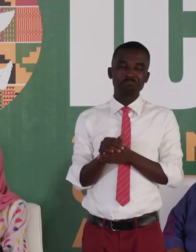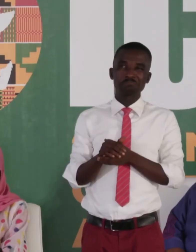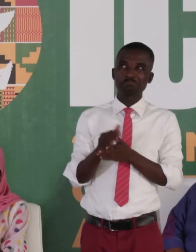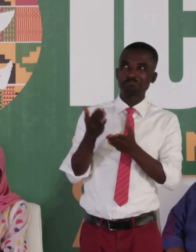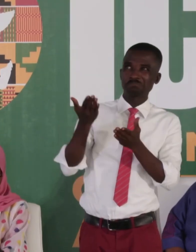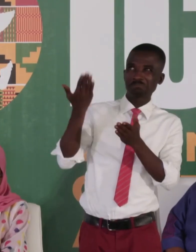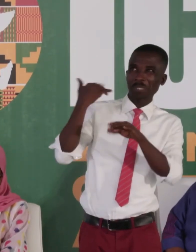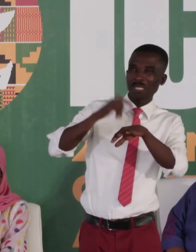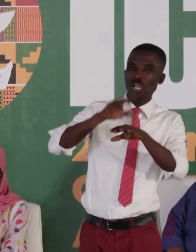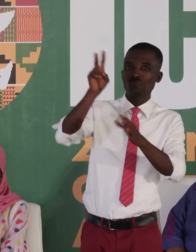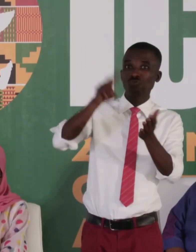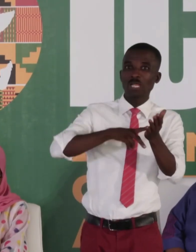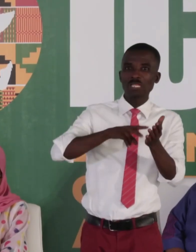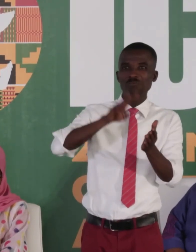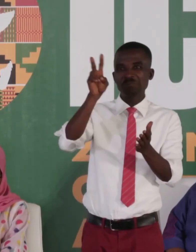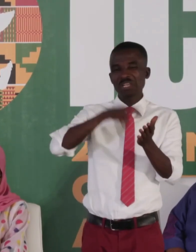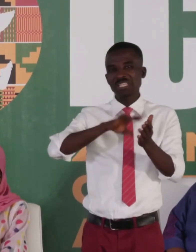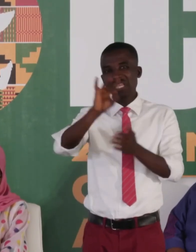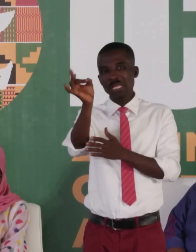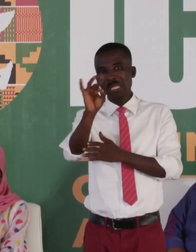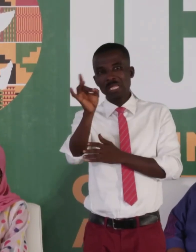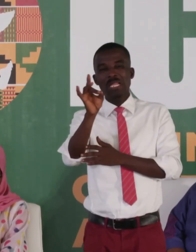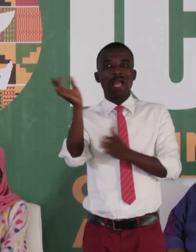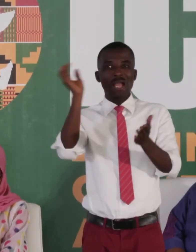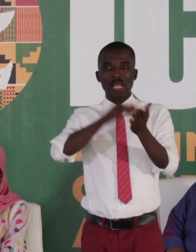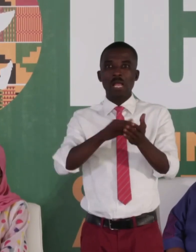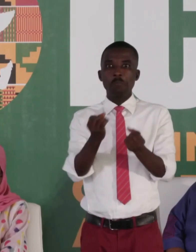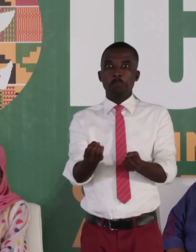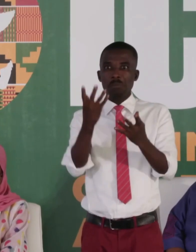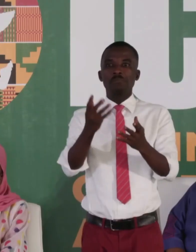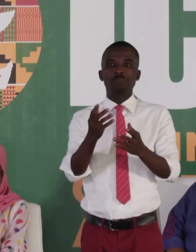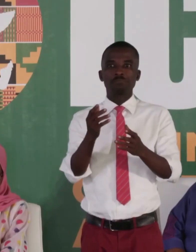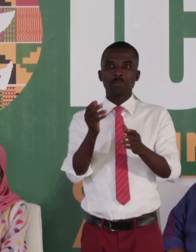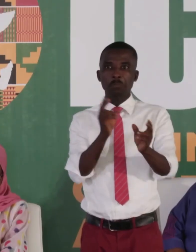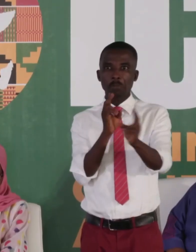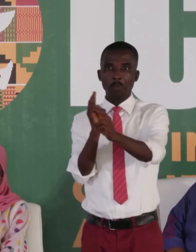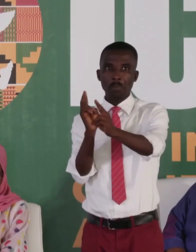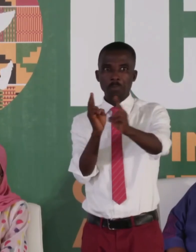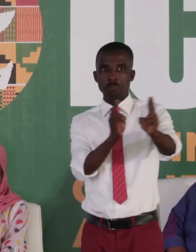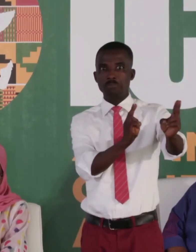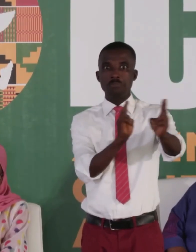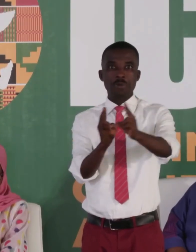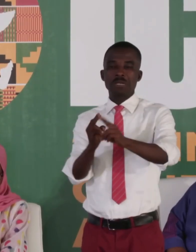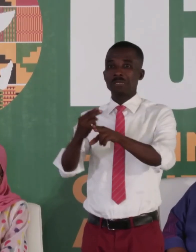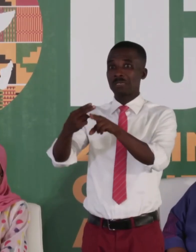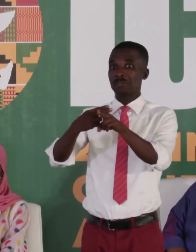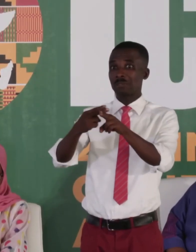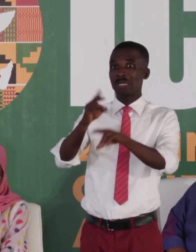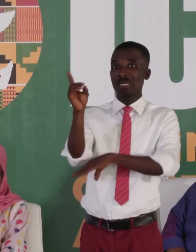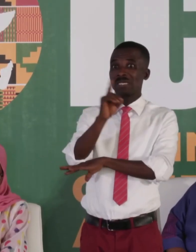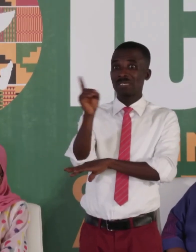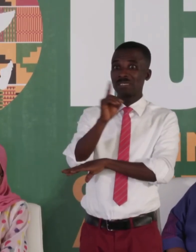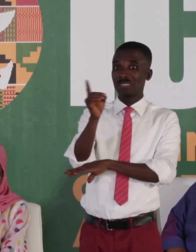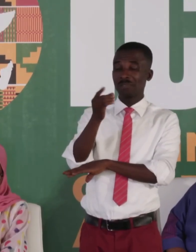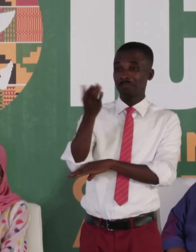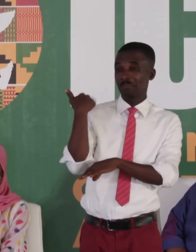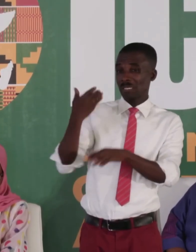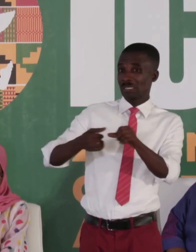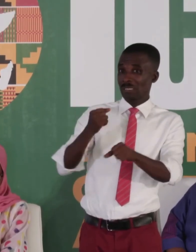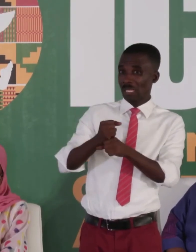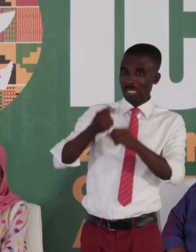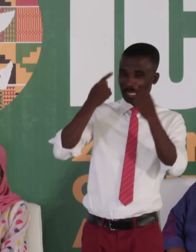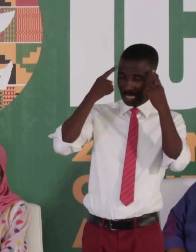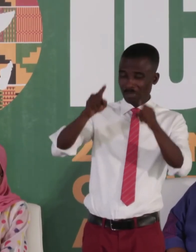and then 2008, it once again flared up. And then more recently, in December 2021, the